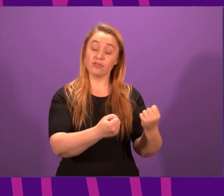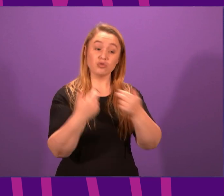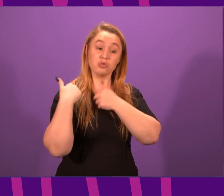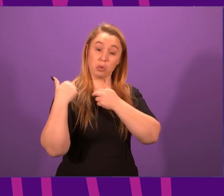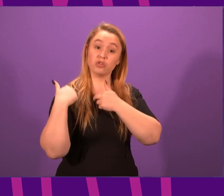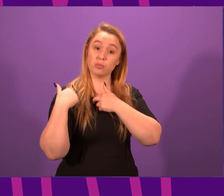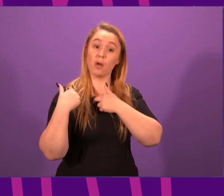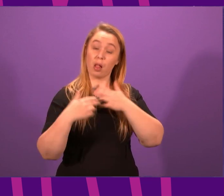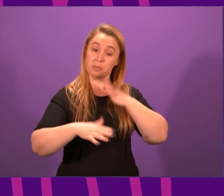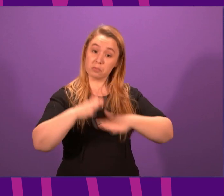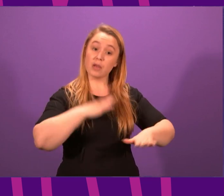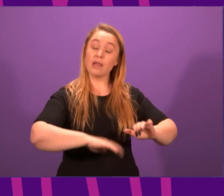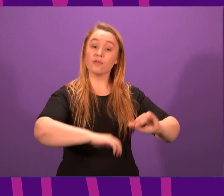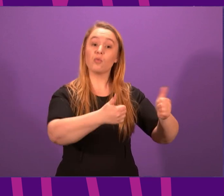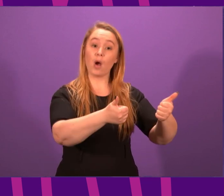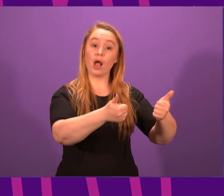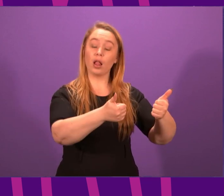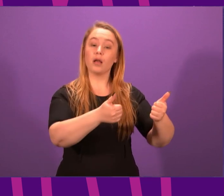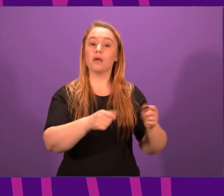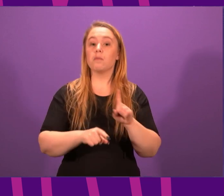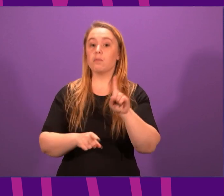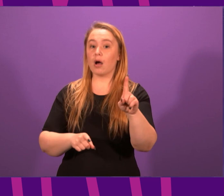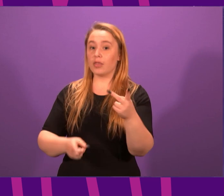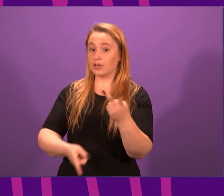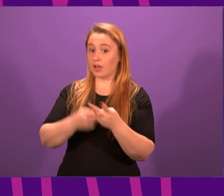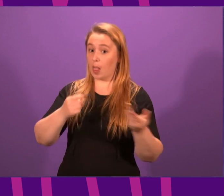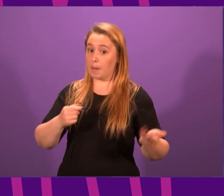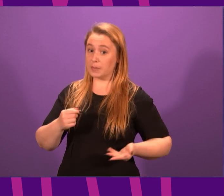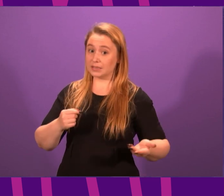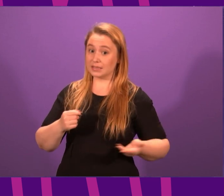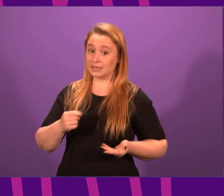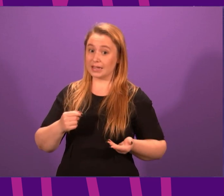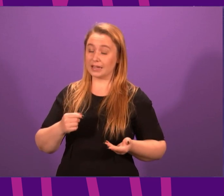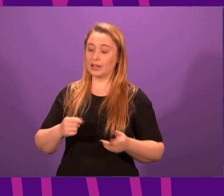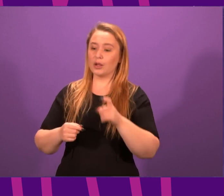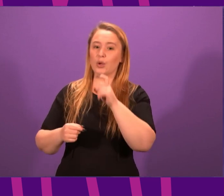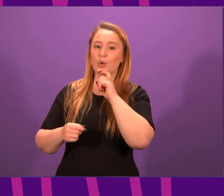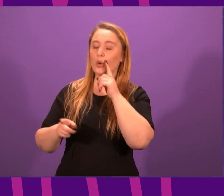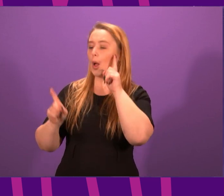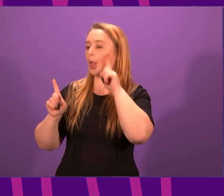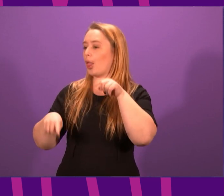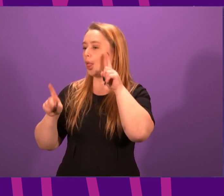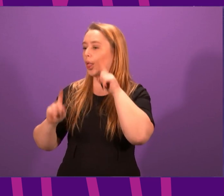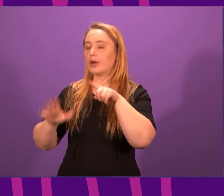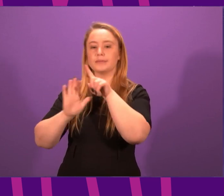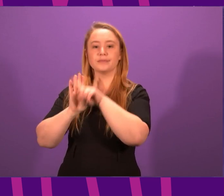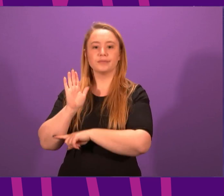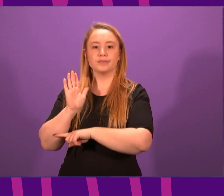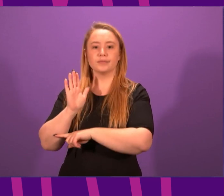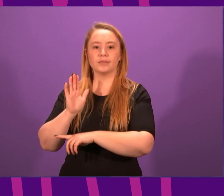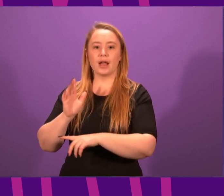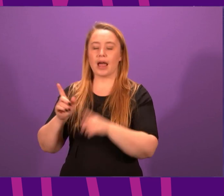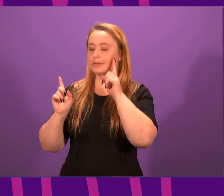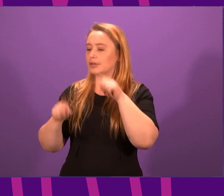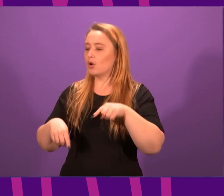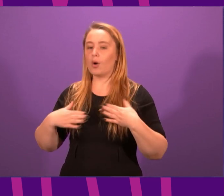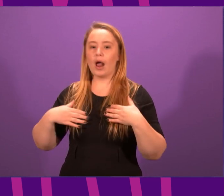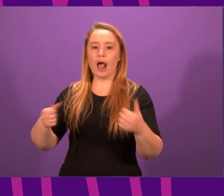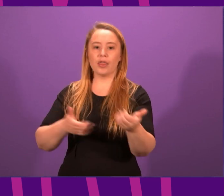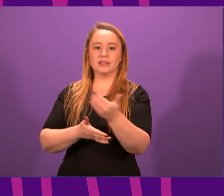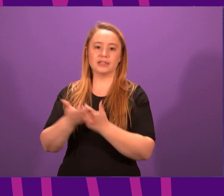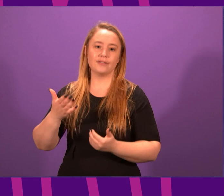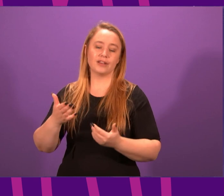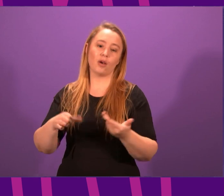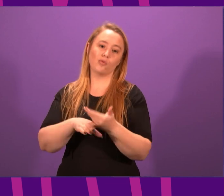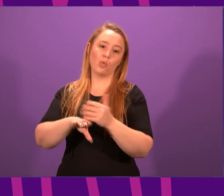as I put to Mr. Ewing earlier today, who are putting their business interests ahead of the health and safety of their workforce